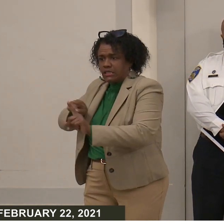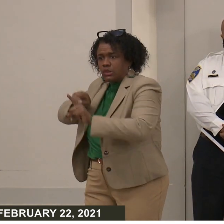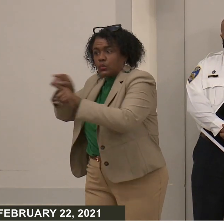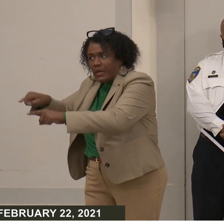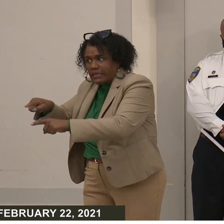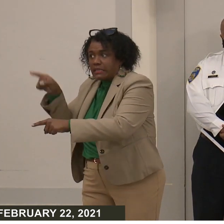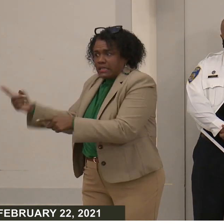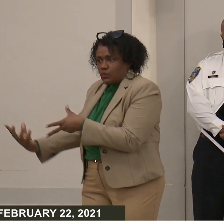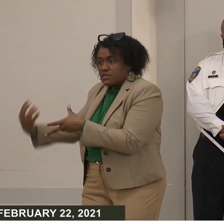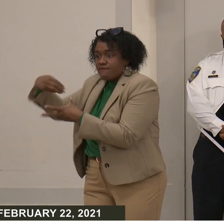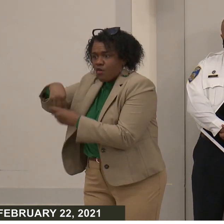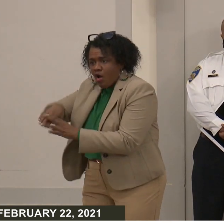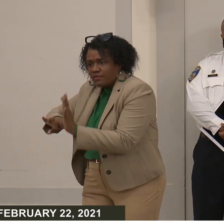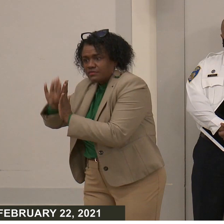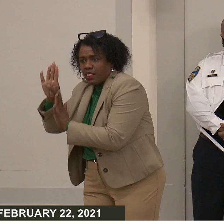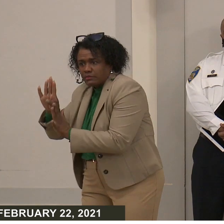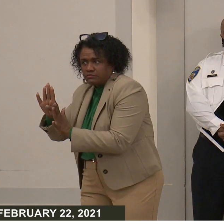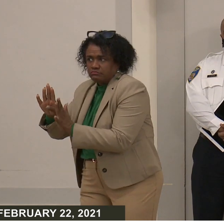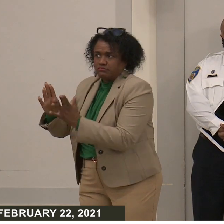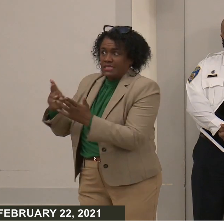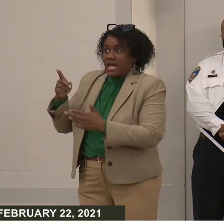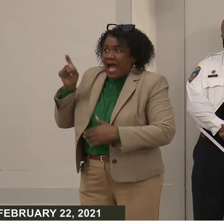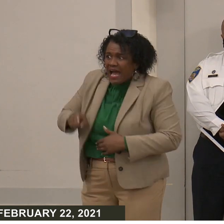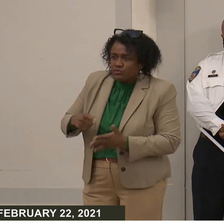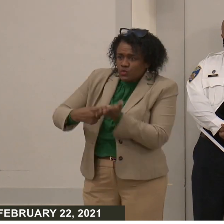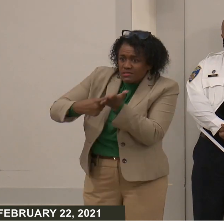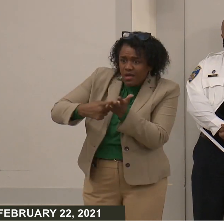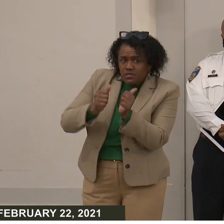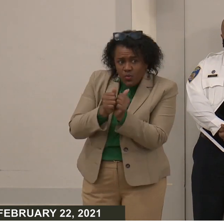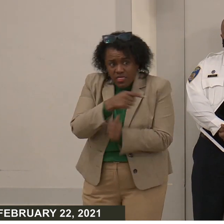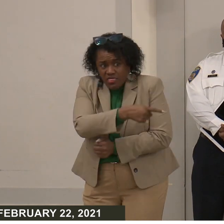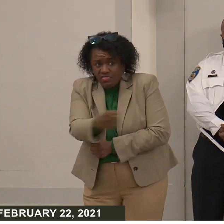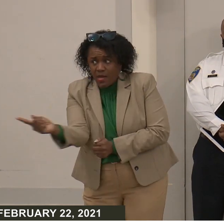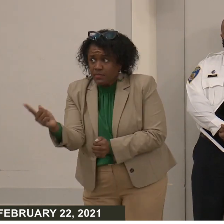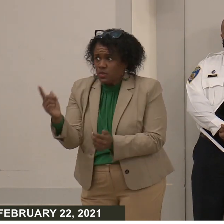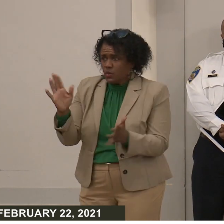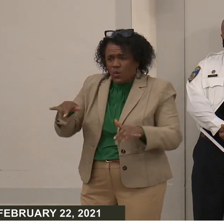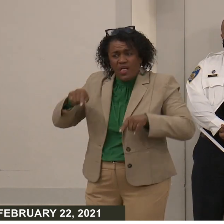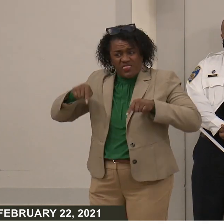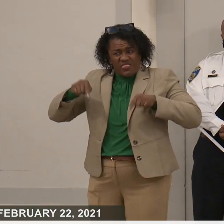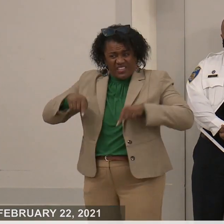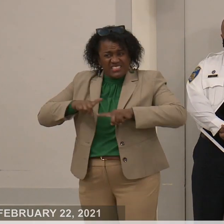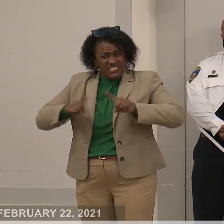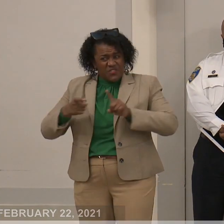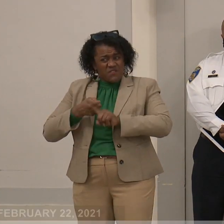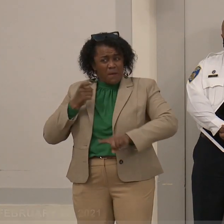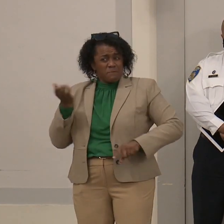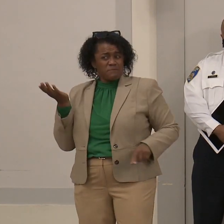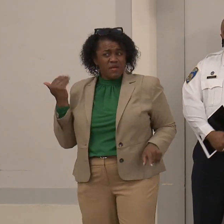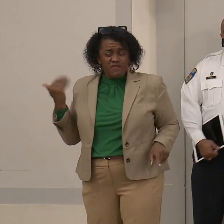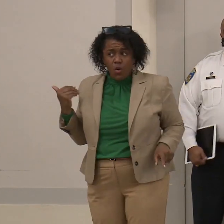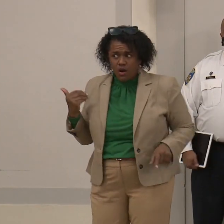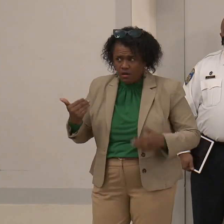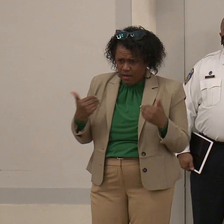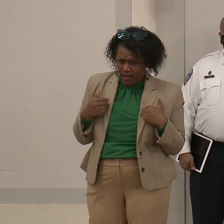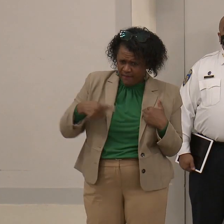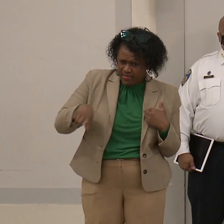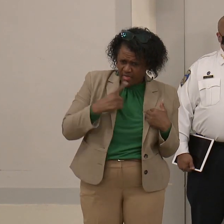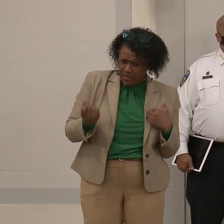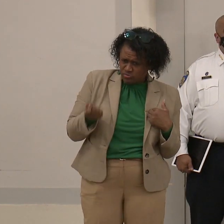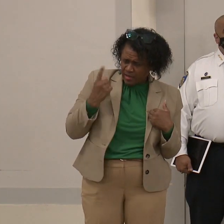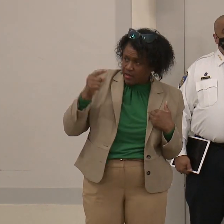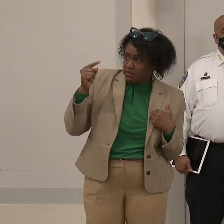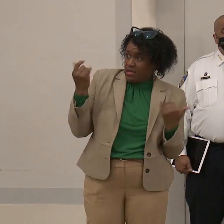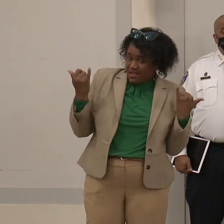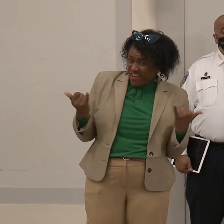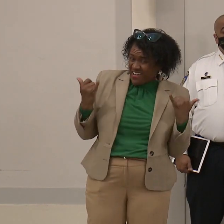that was involved in the development of this. Talk about how these trials are different than the ones in the past, and have people understand that this